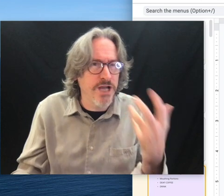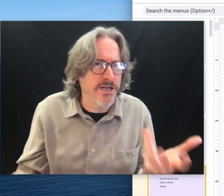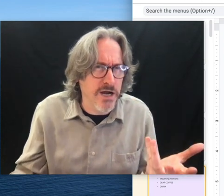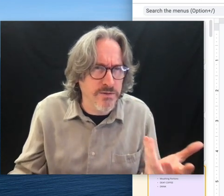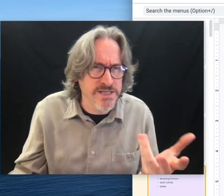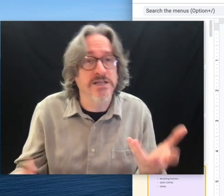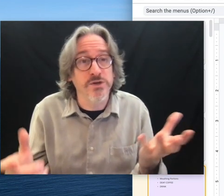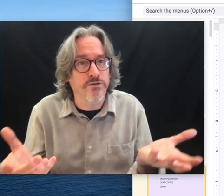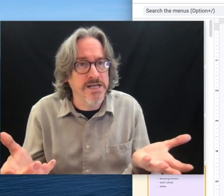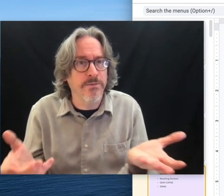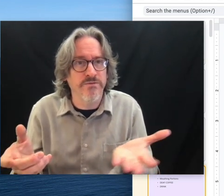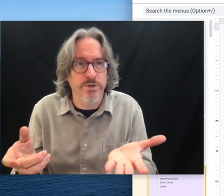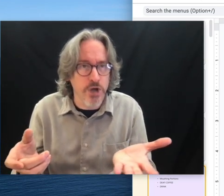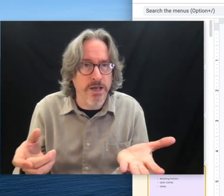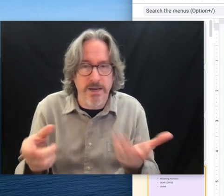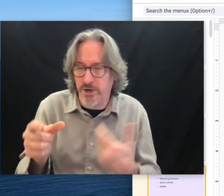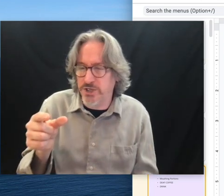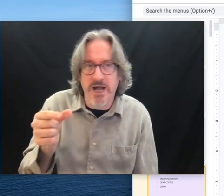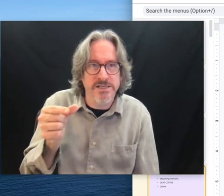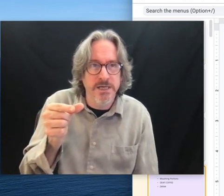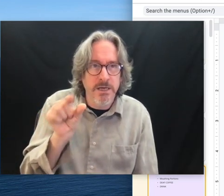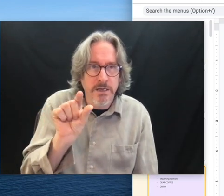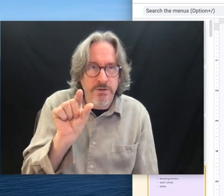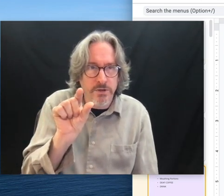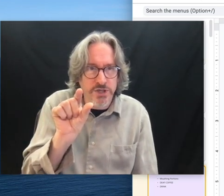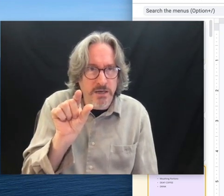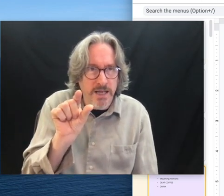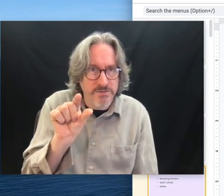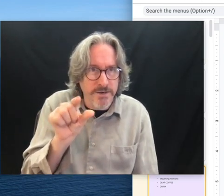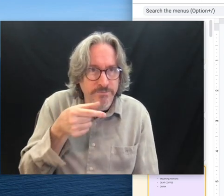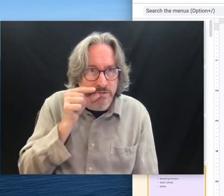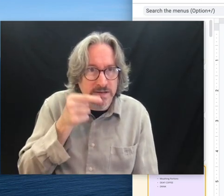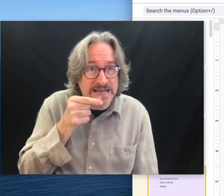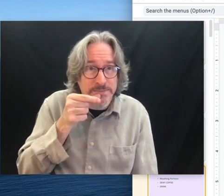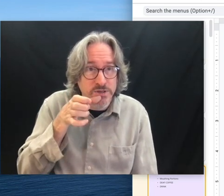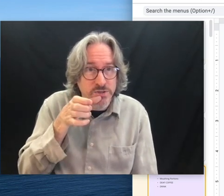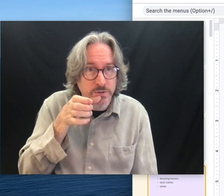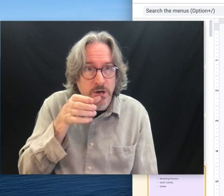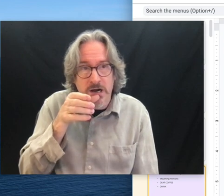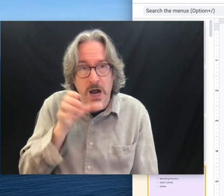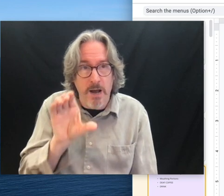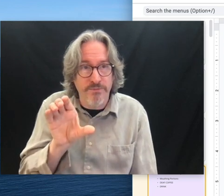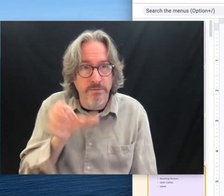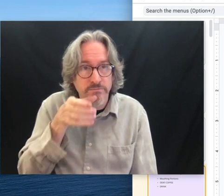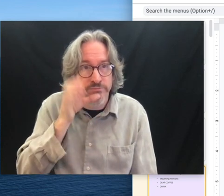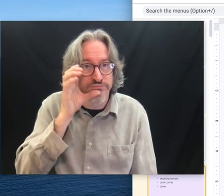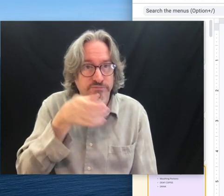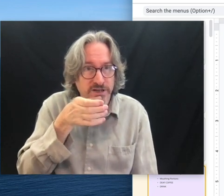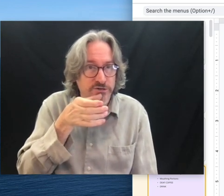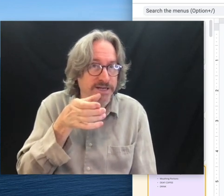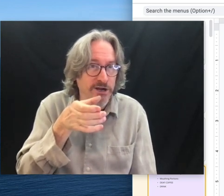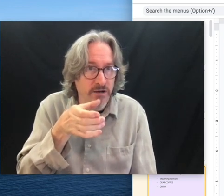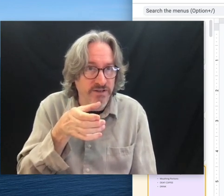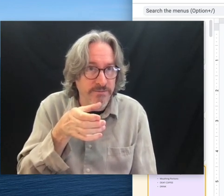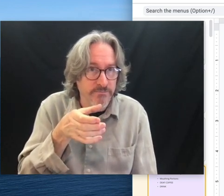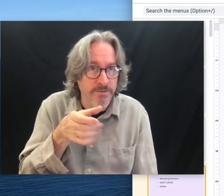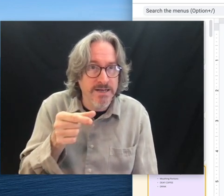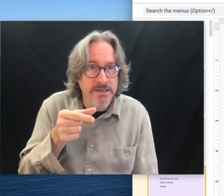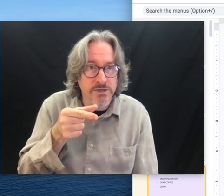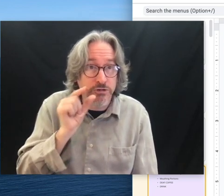they will change how you'd sign. So for example, if you were talking about shots, they're a little shot glass, right? As opposed to a cup, like drinking